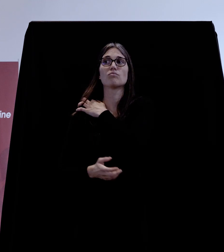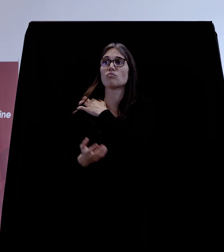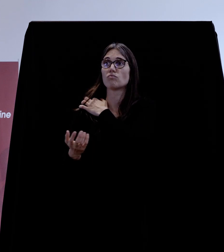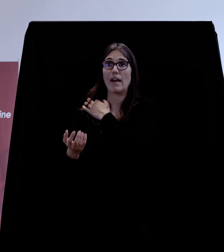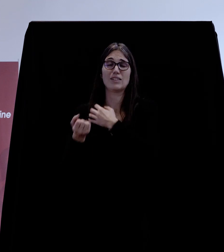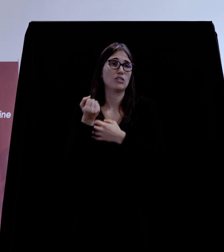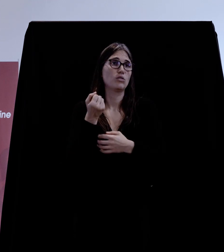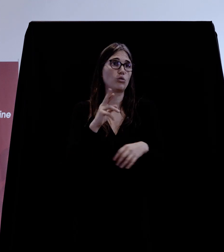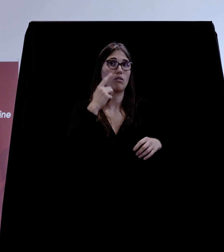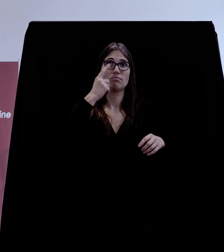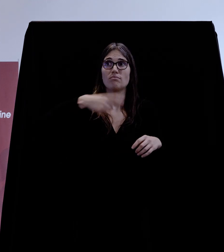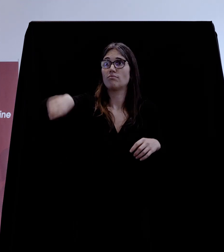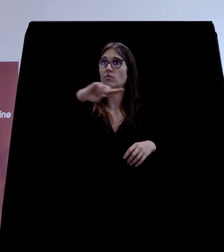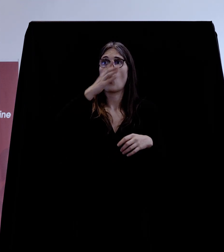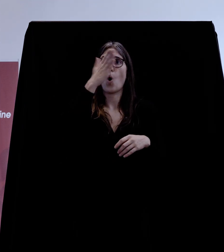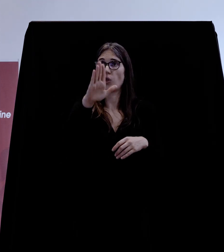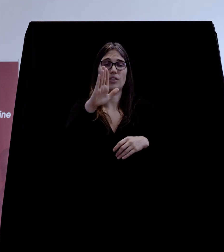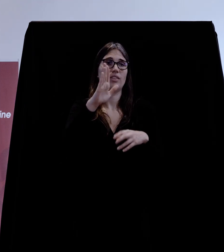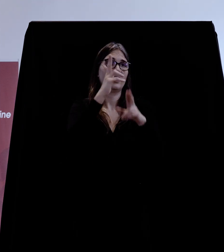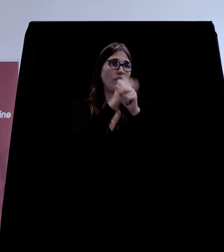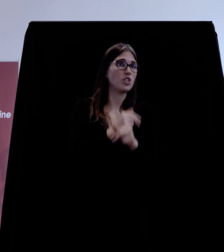So some points to keep in mind here.